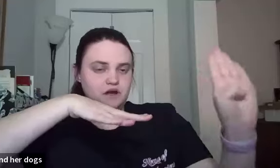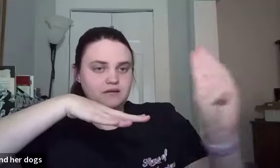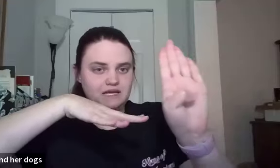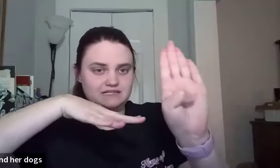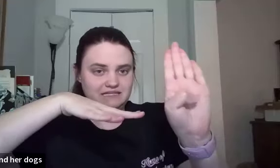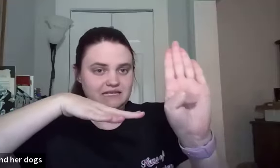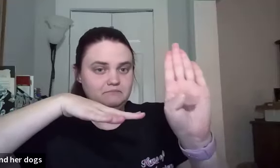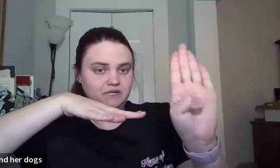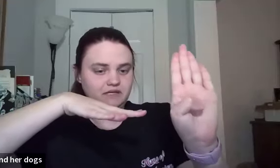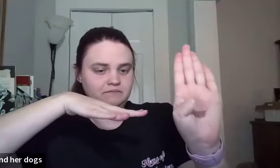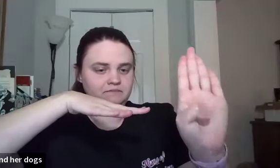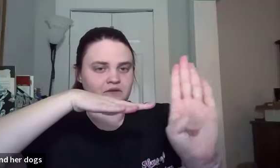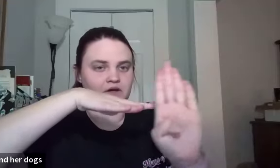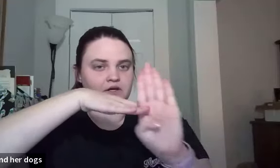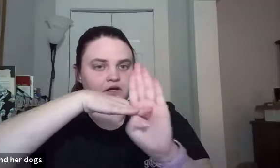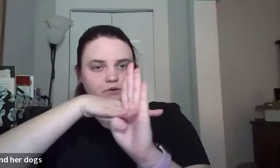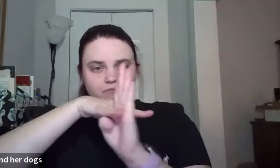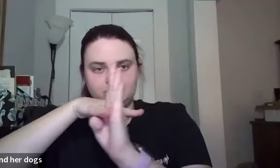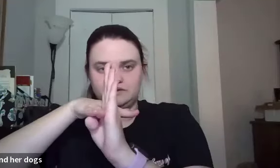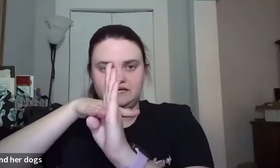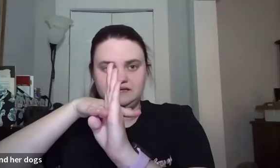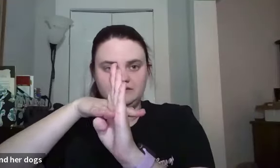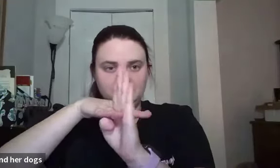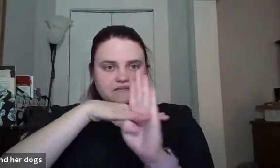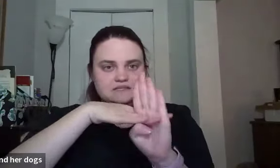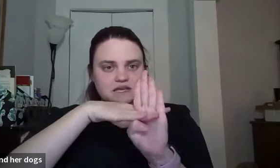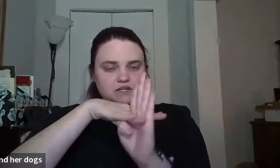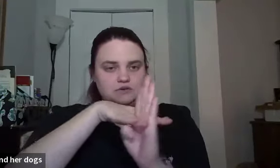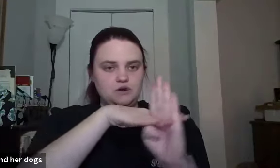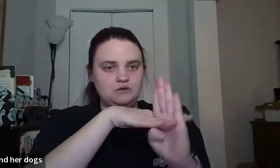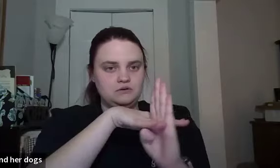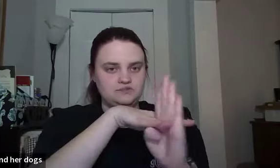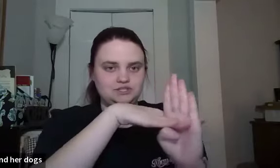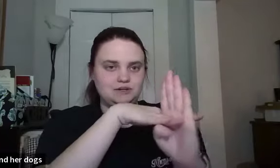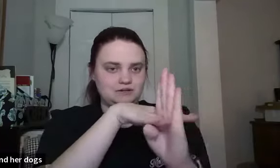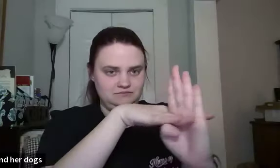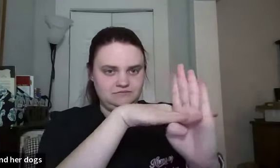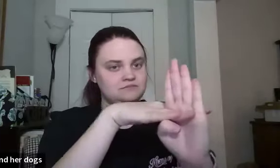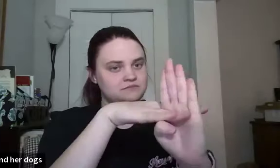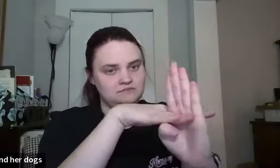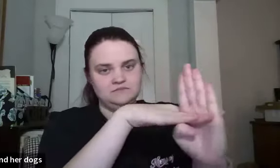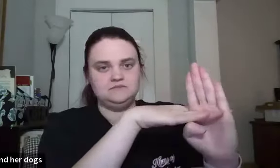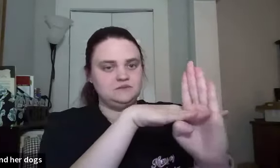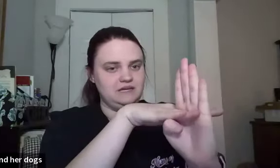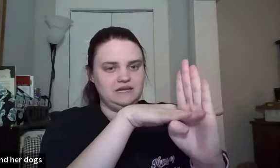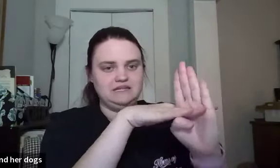dominant hand's that same bee. You're going to put in between like this, and you go shark. So again, it's